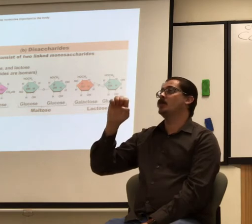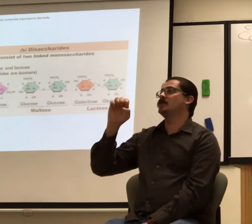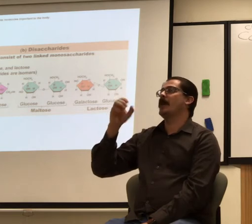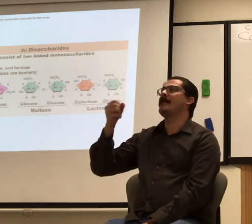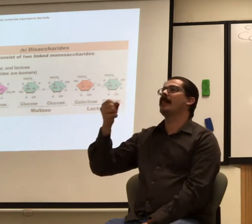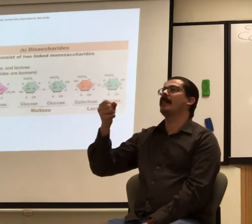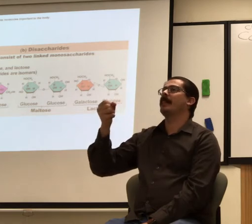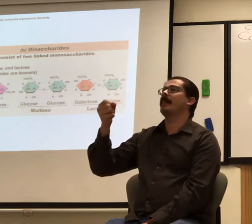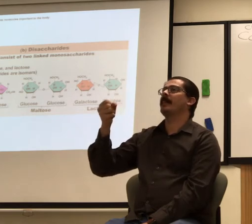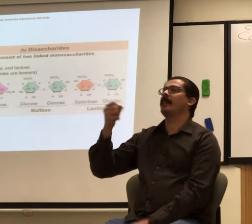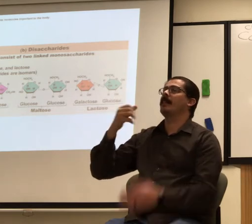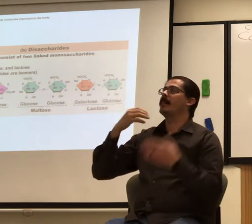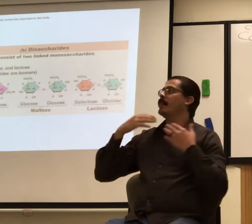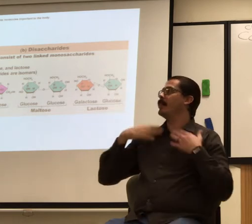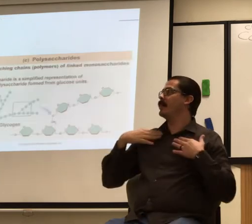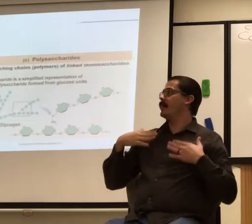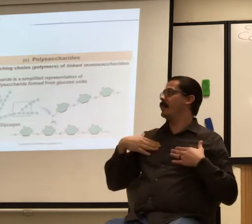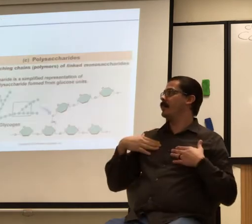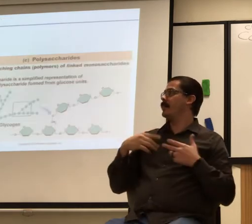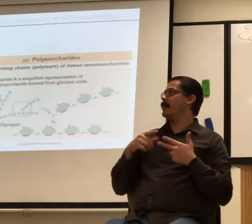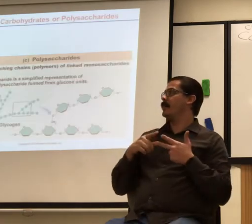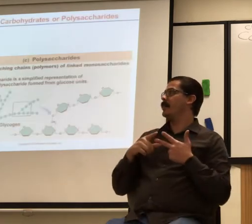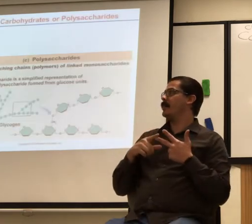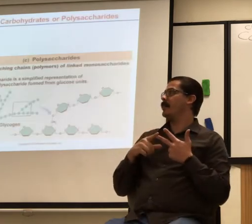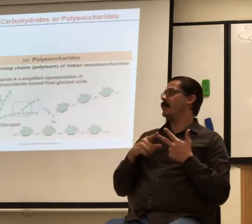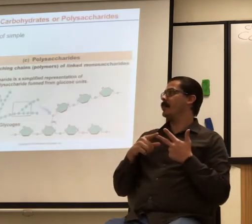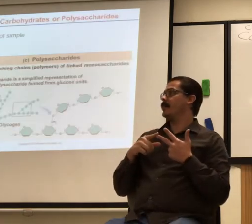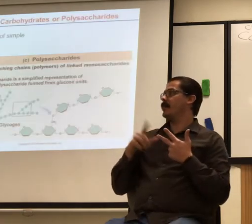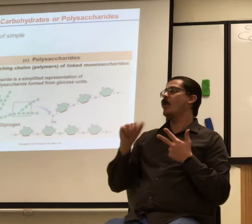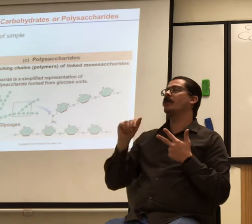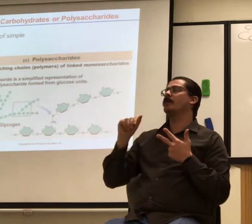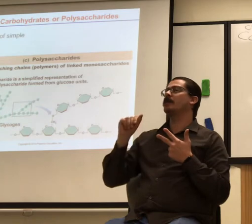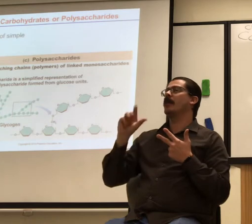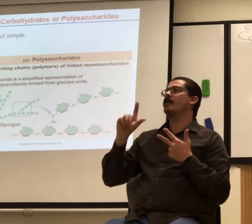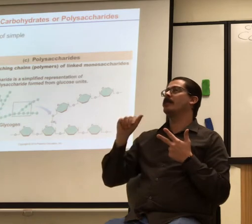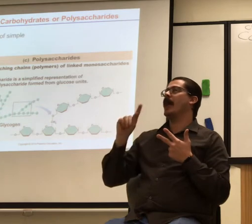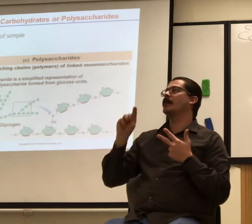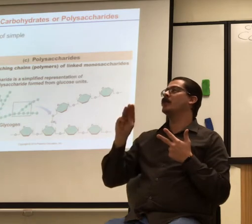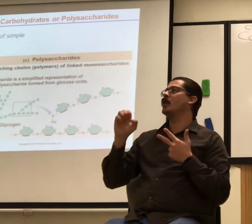Now, with the body kind of, say you eat sugar and drink milk,